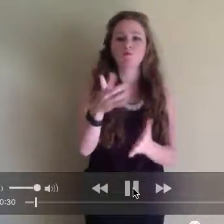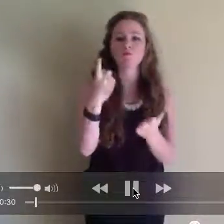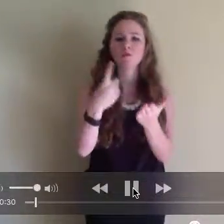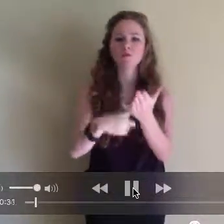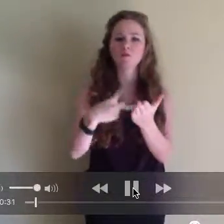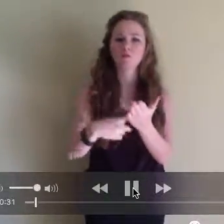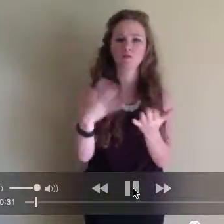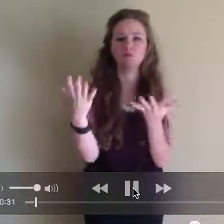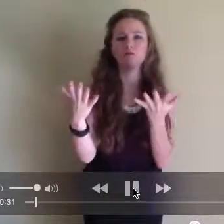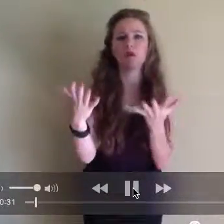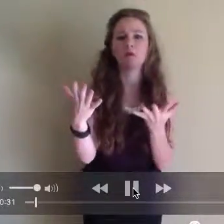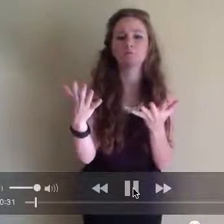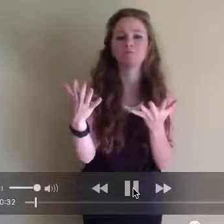questions